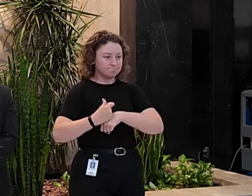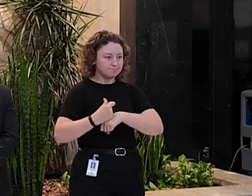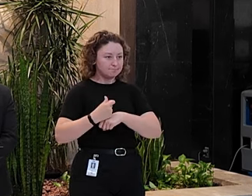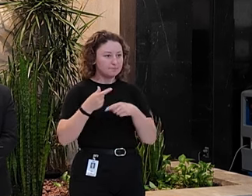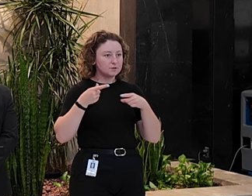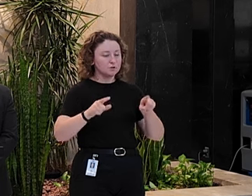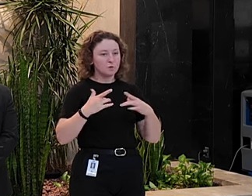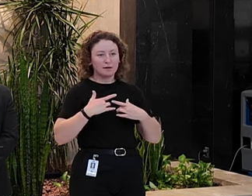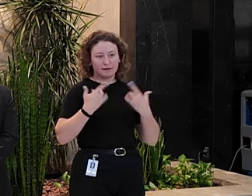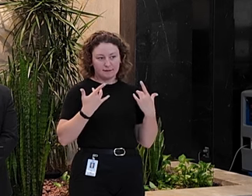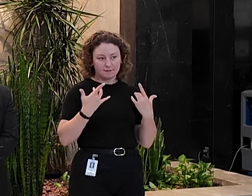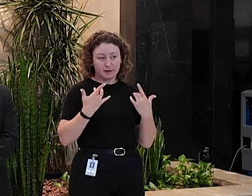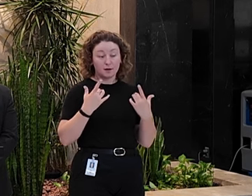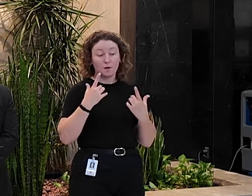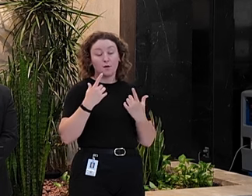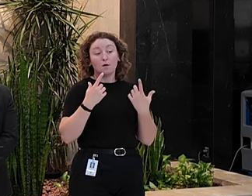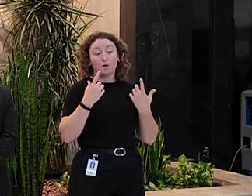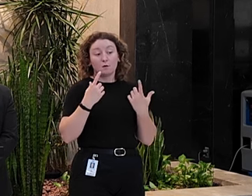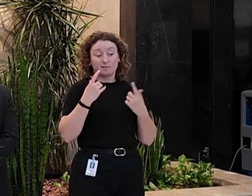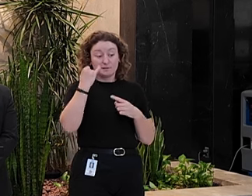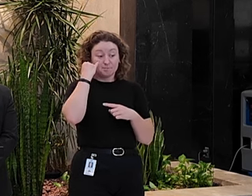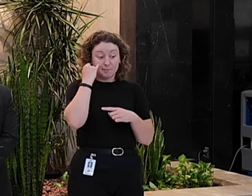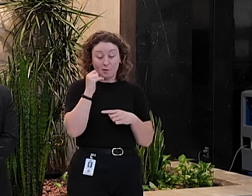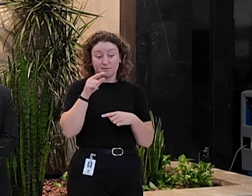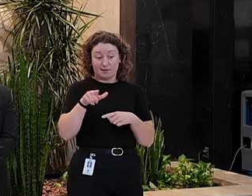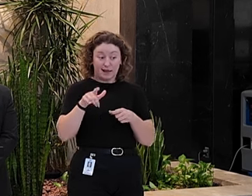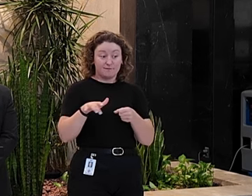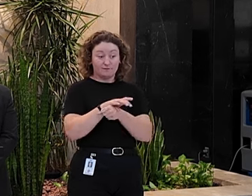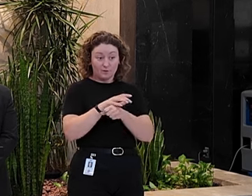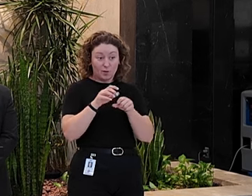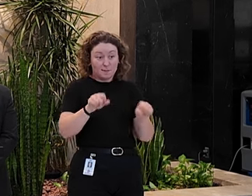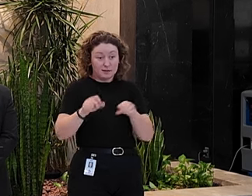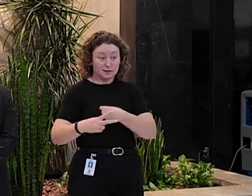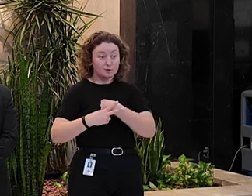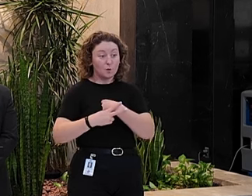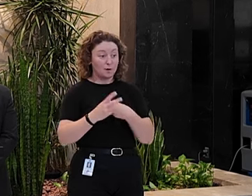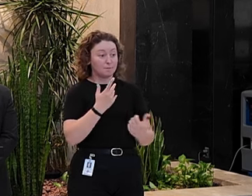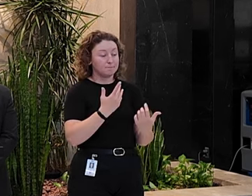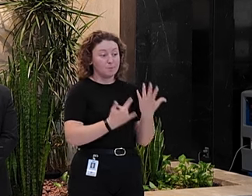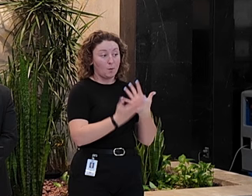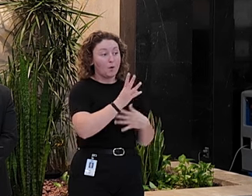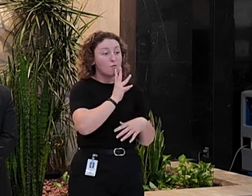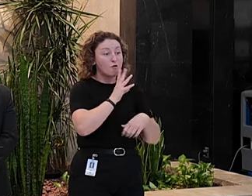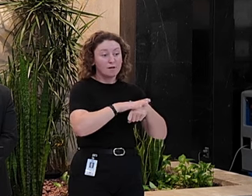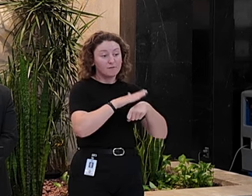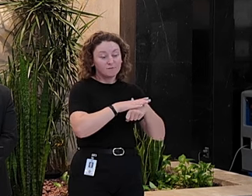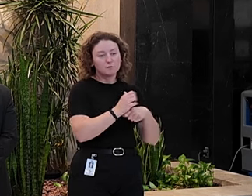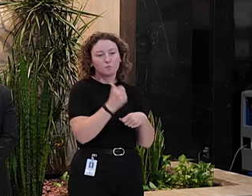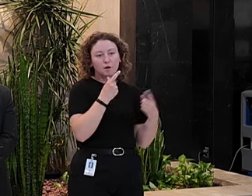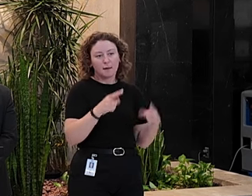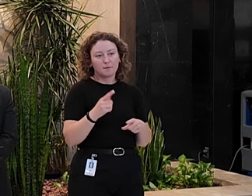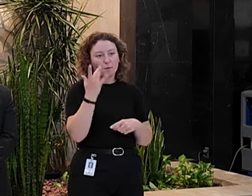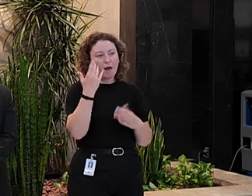the event that had been at full capacity, the pool water advisory that we did today, or most recently, would not have occurred because you would have